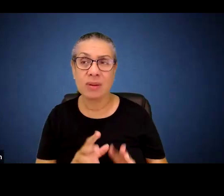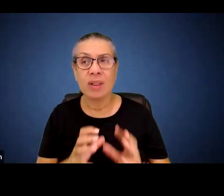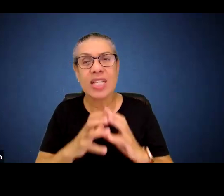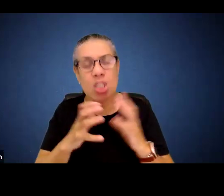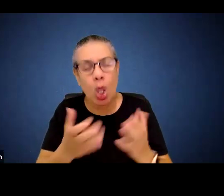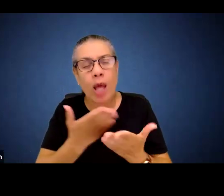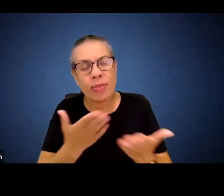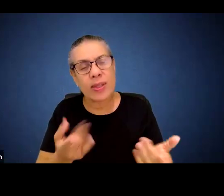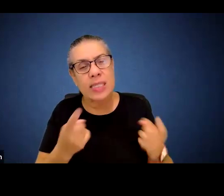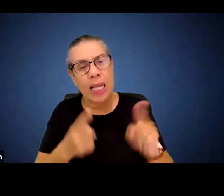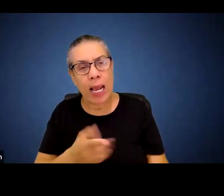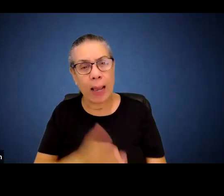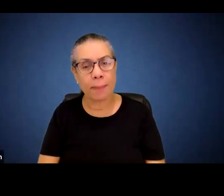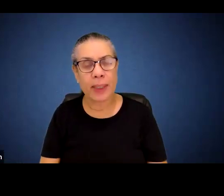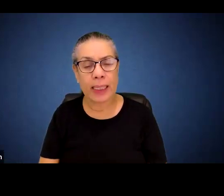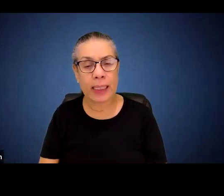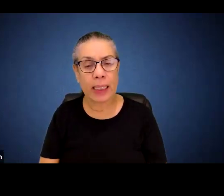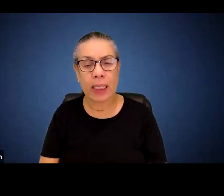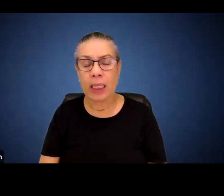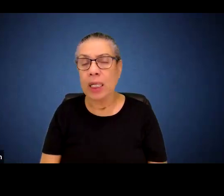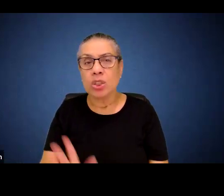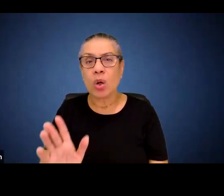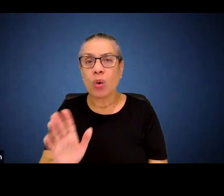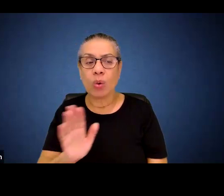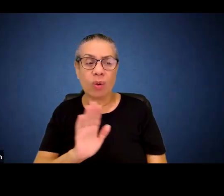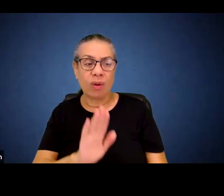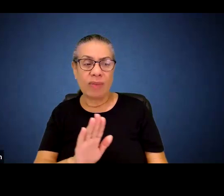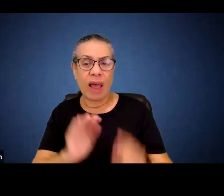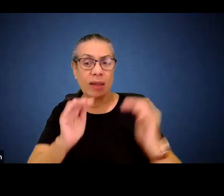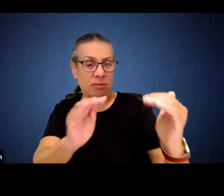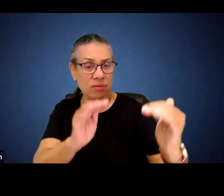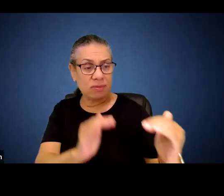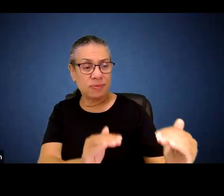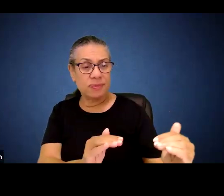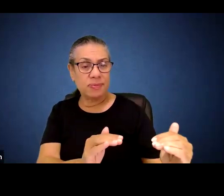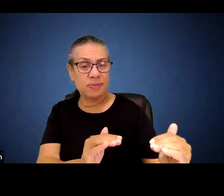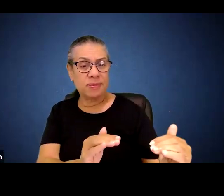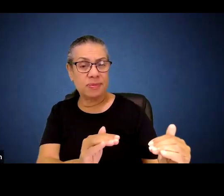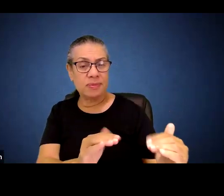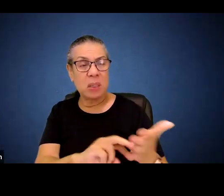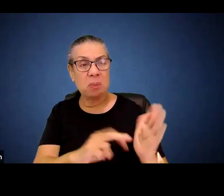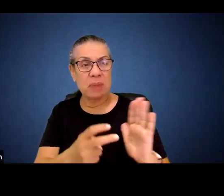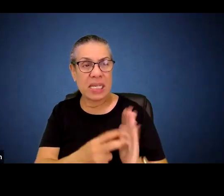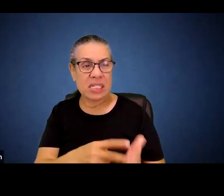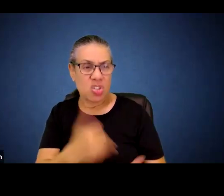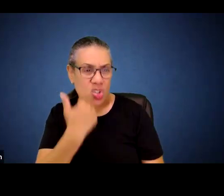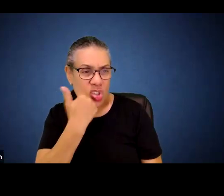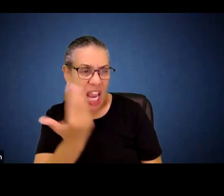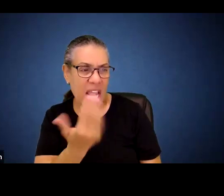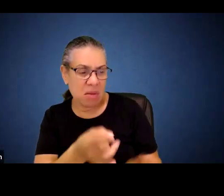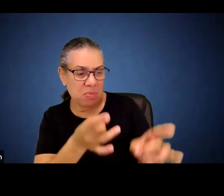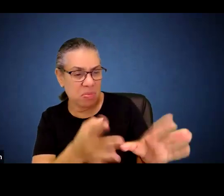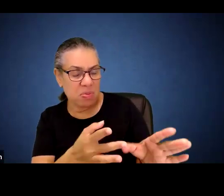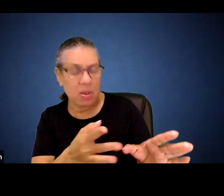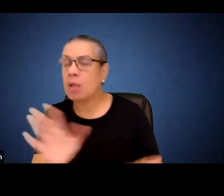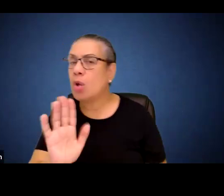at work. So we don't take their status as a stamp of shame, but we take it